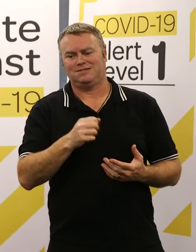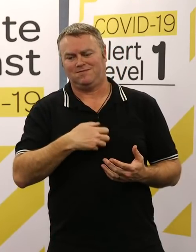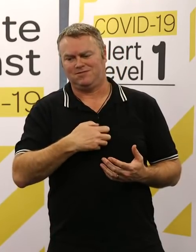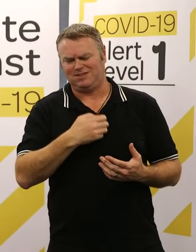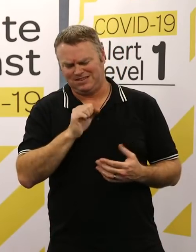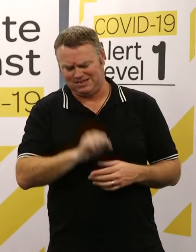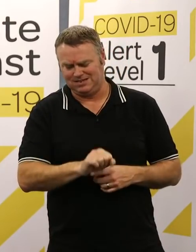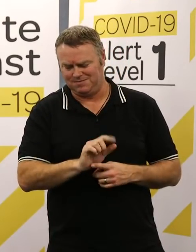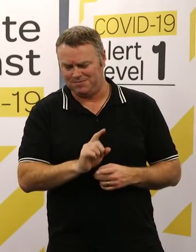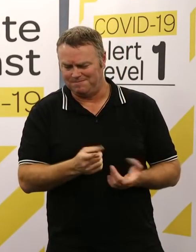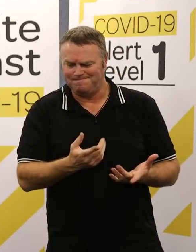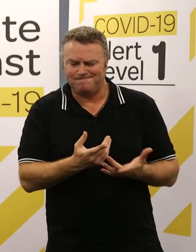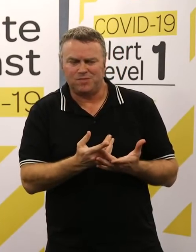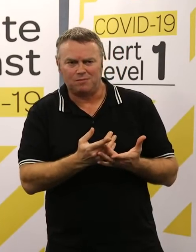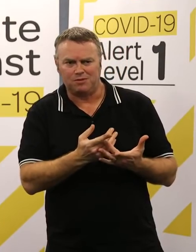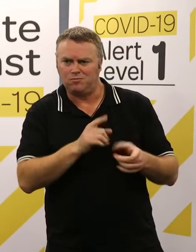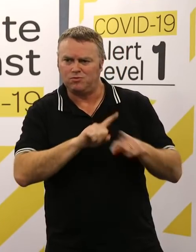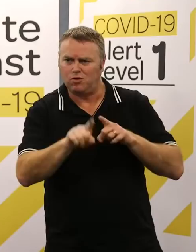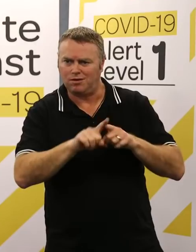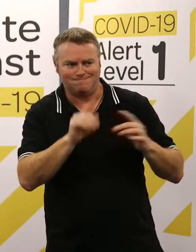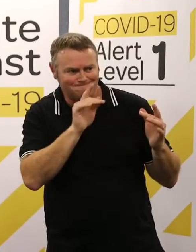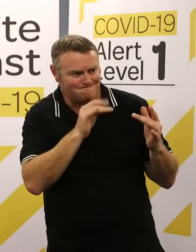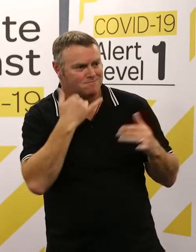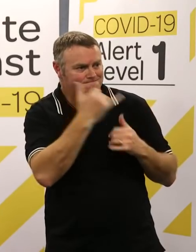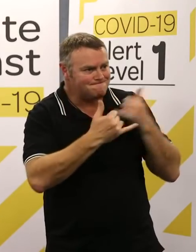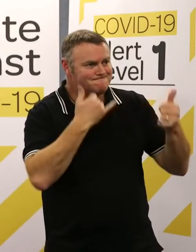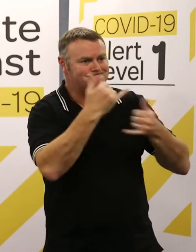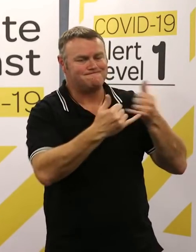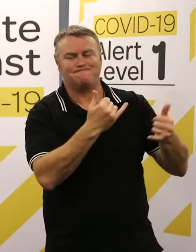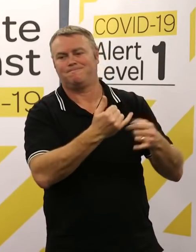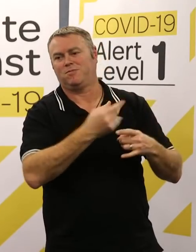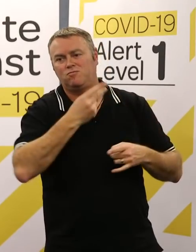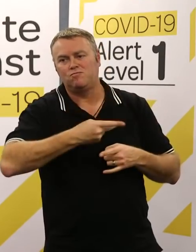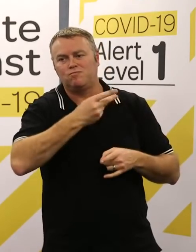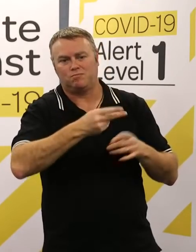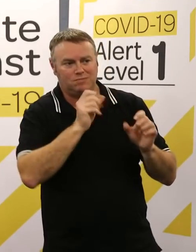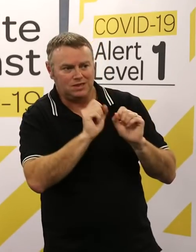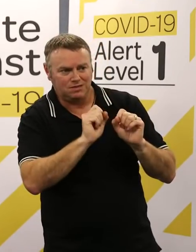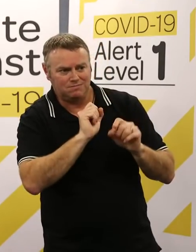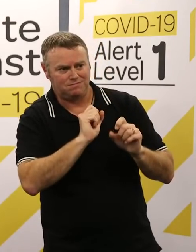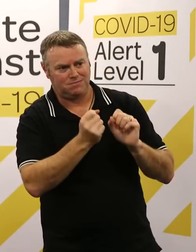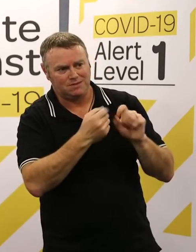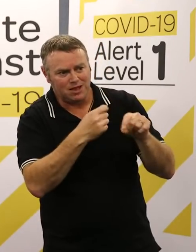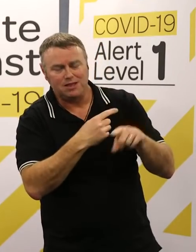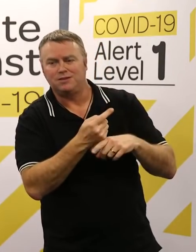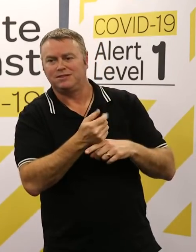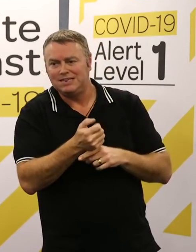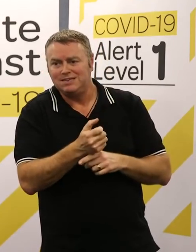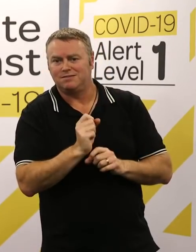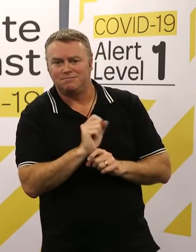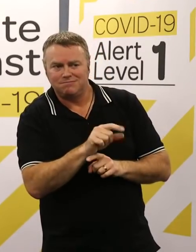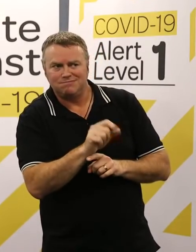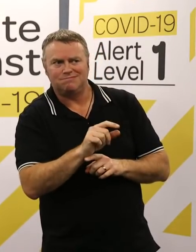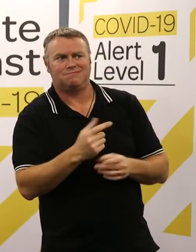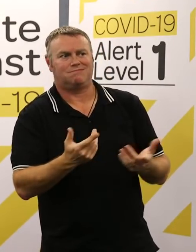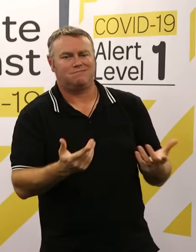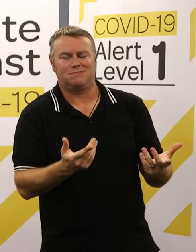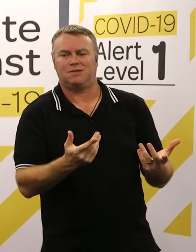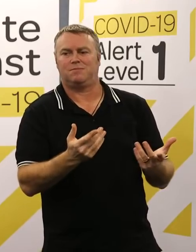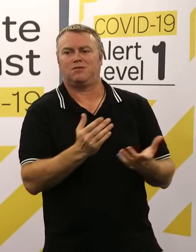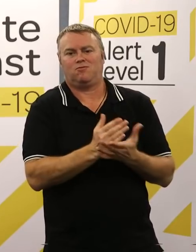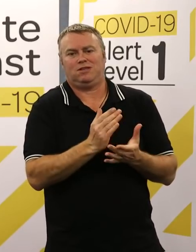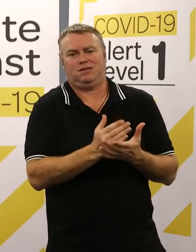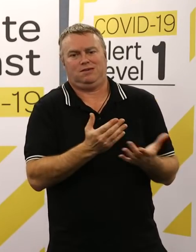So again, I think it's just emphasising the fact that this is a sort of there are mutual obligations here, and that's